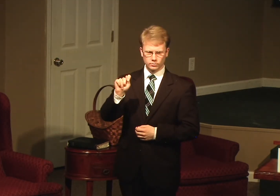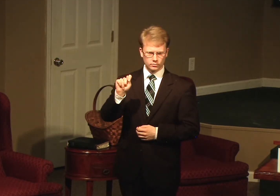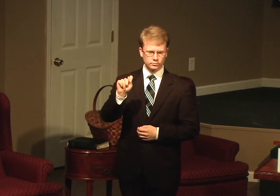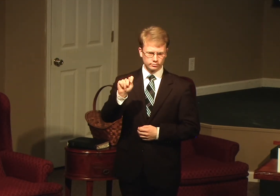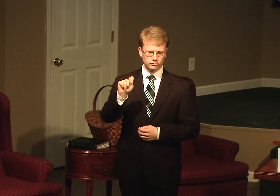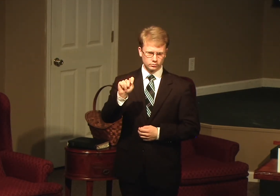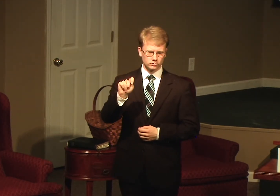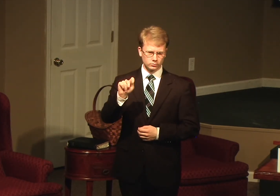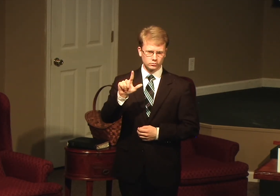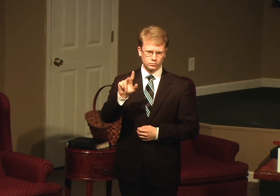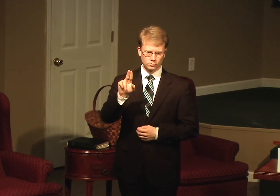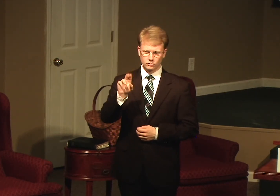is my choice.